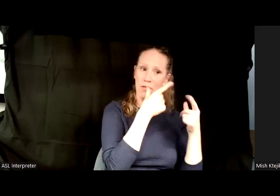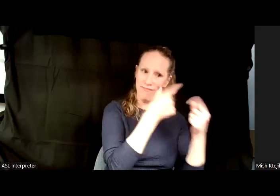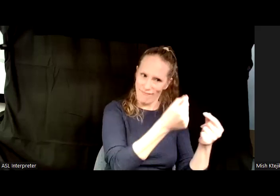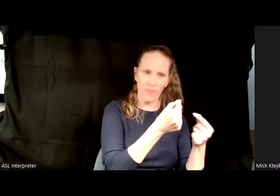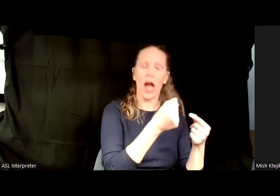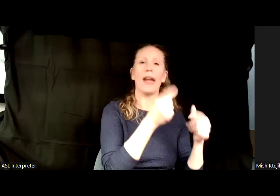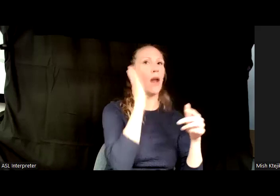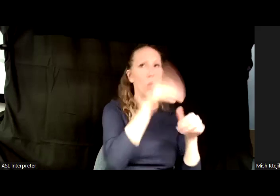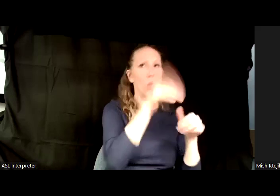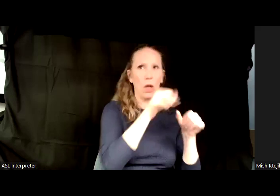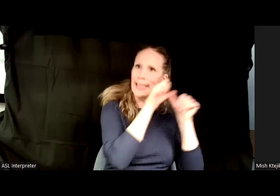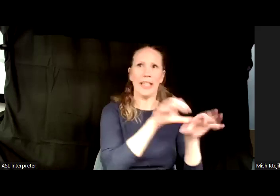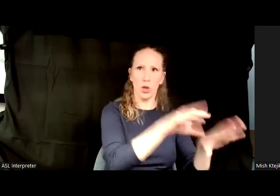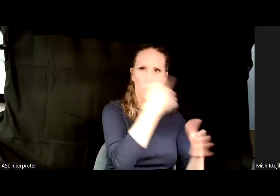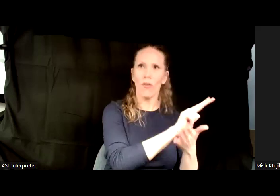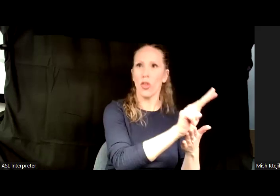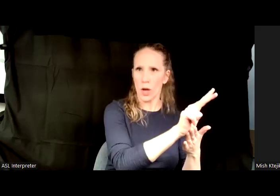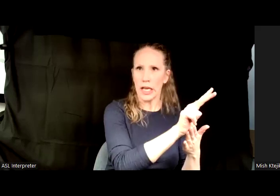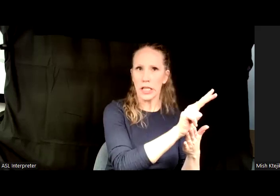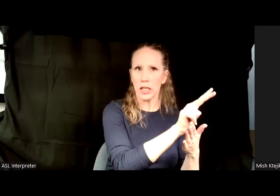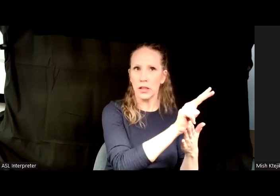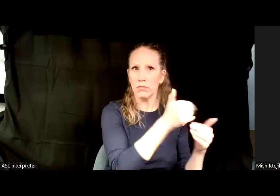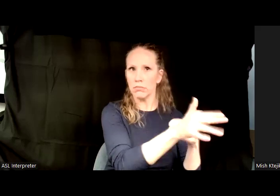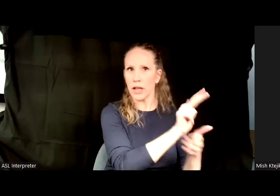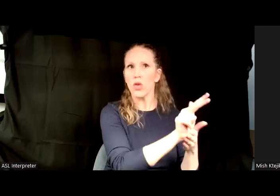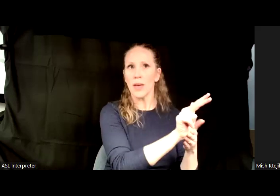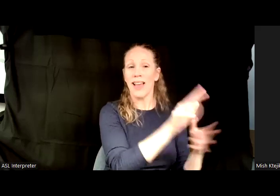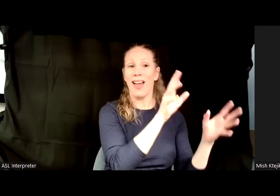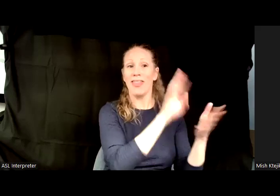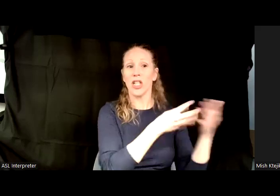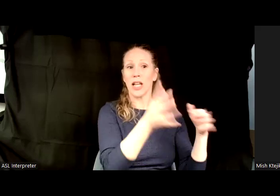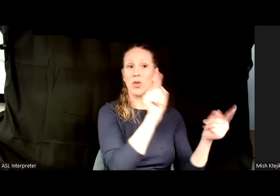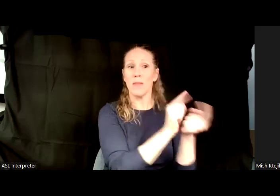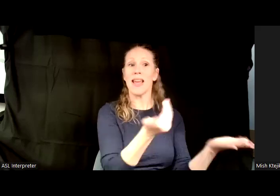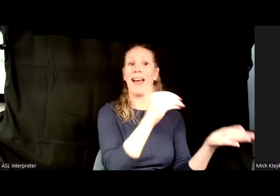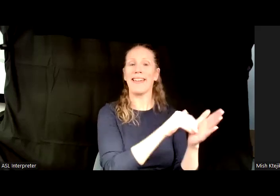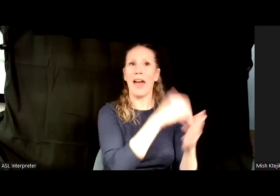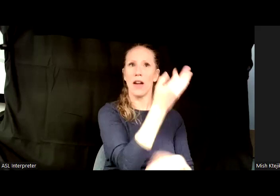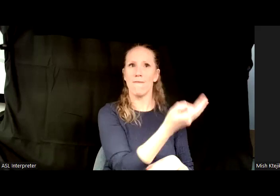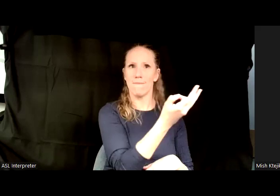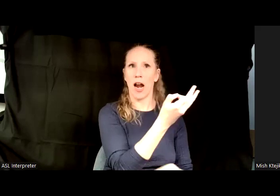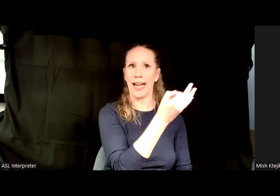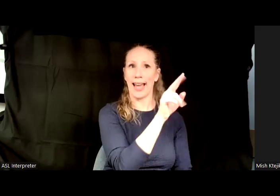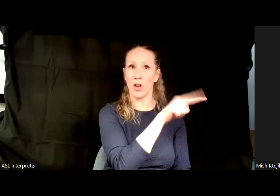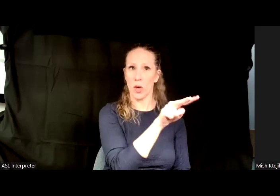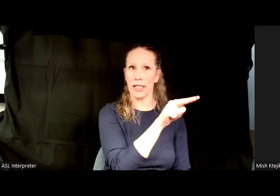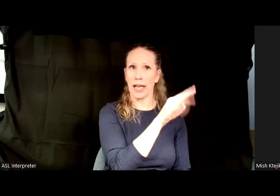do over the next 3 meetings. So they are scheduled to meet Friday, March